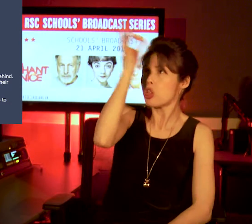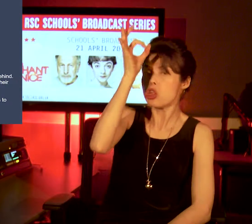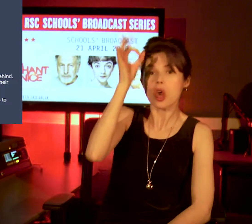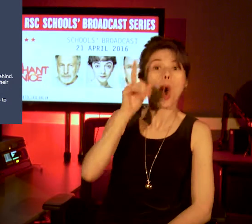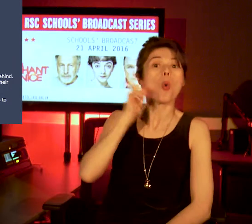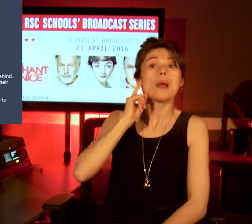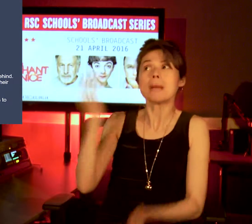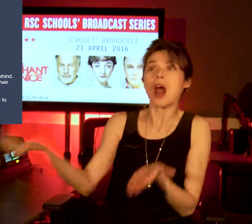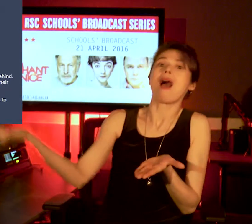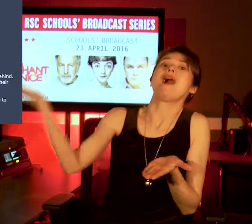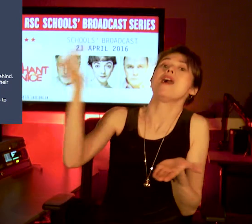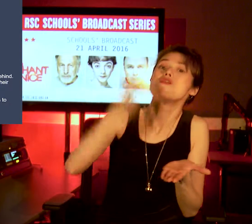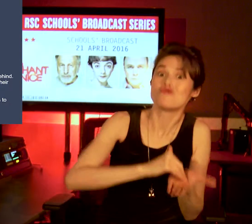without Bassanio knowing.